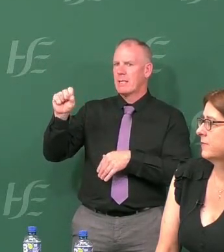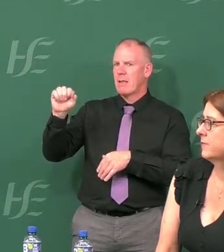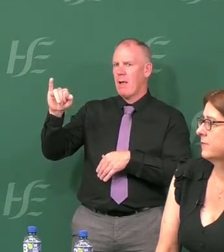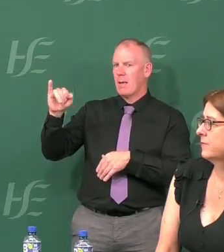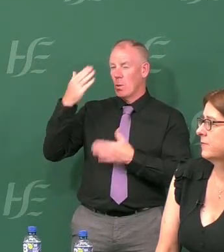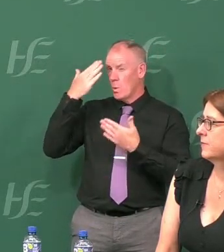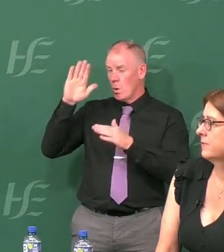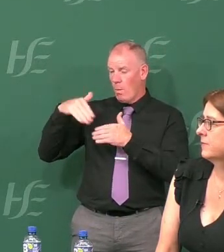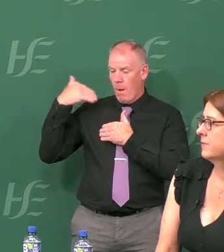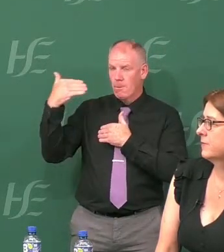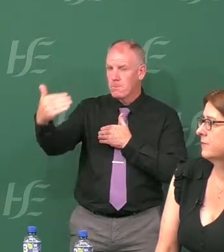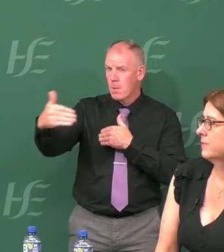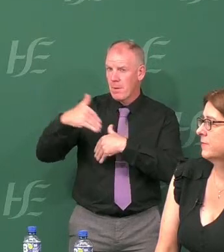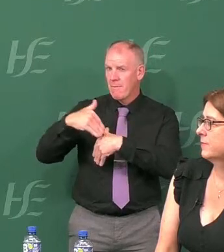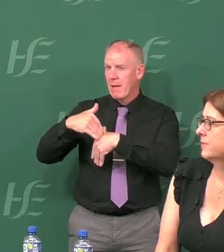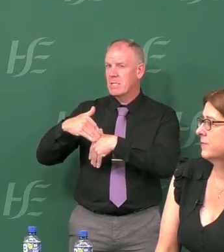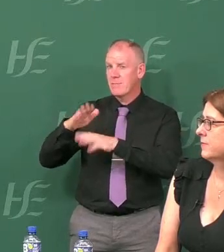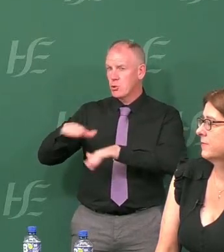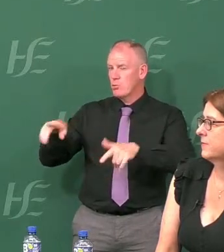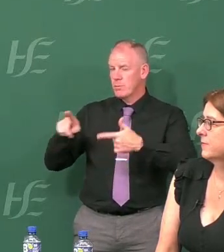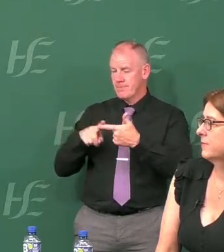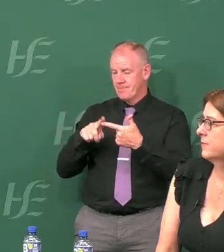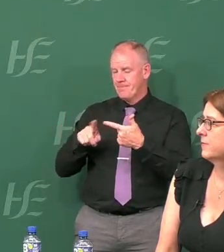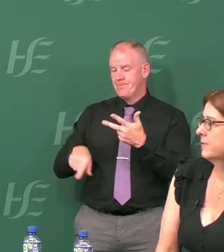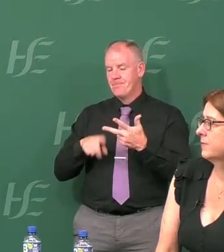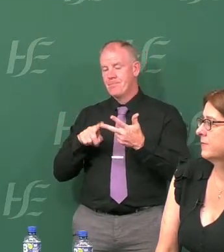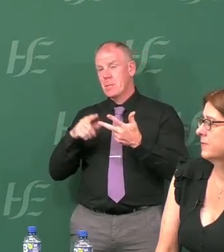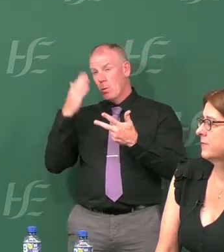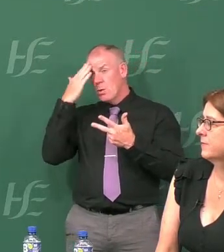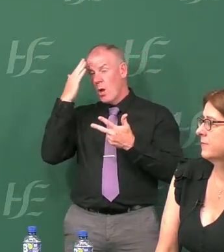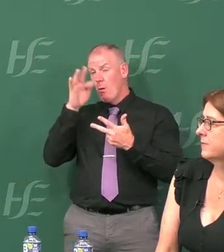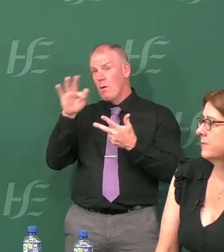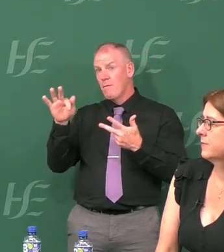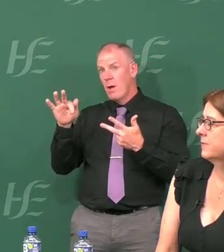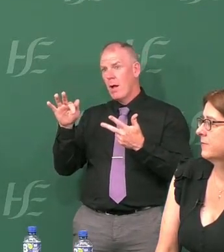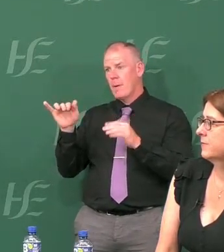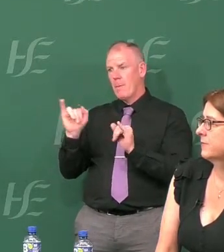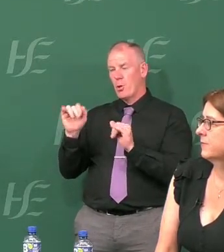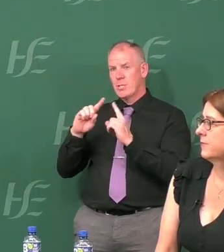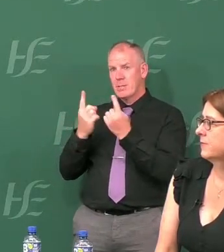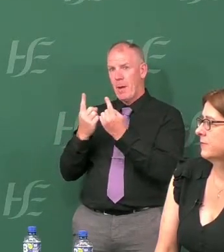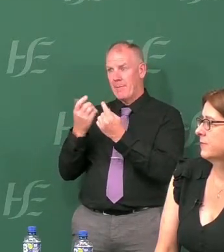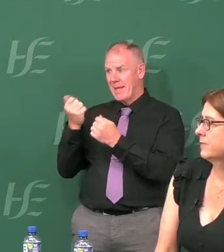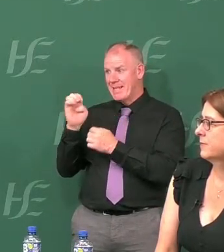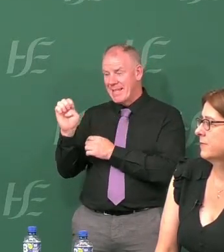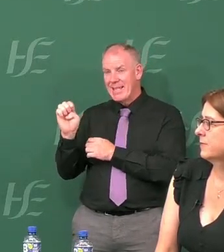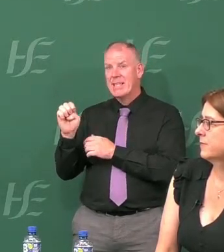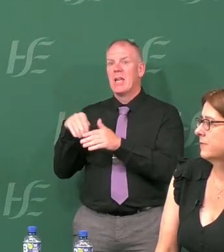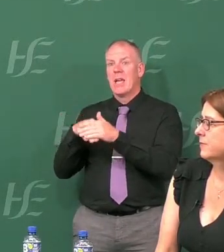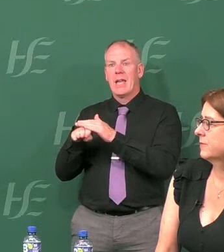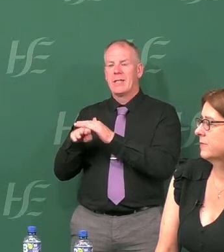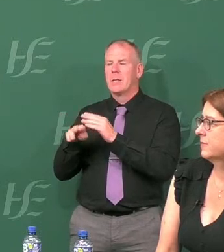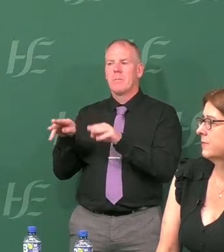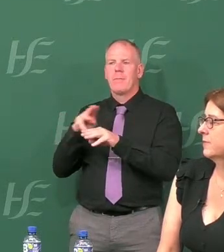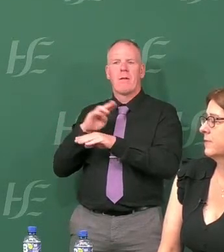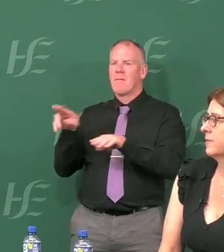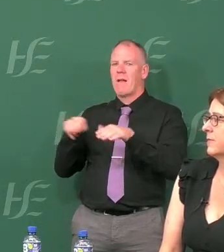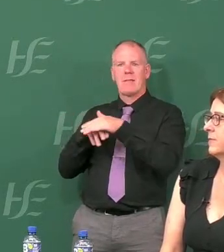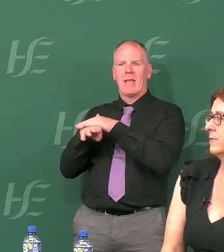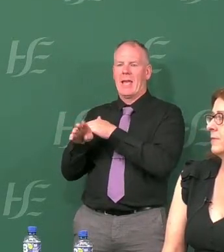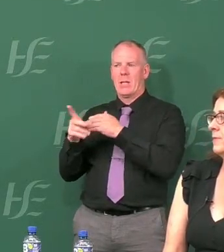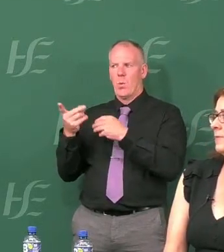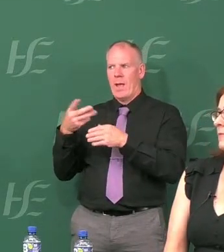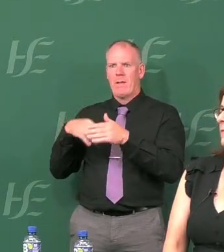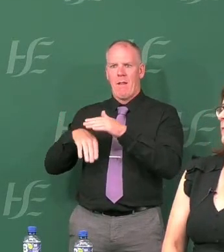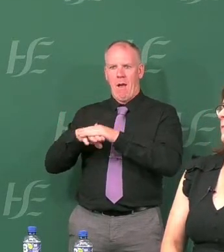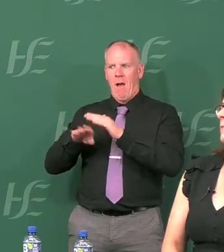long-term impacts on children for that, so we know that. We know from what we're seeing from emergency department presentations, people have not presented during a period of